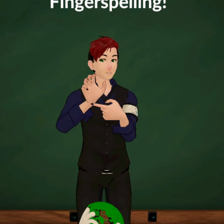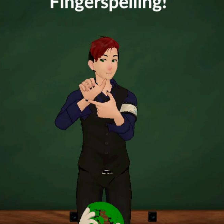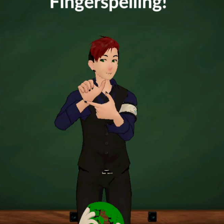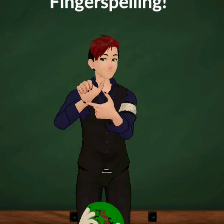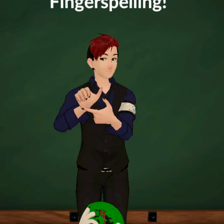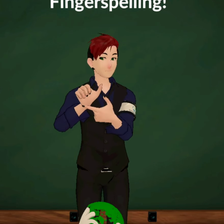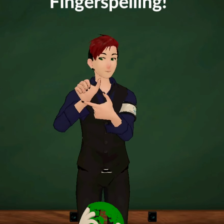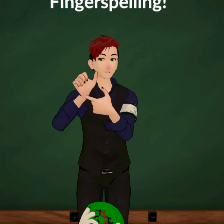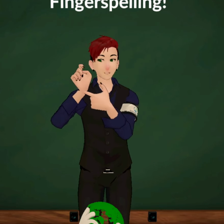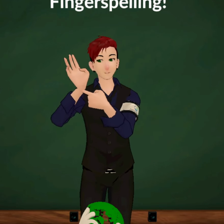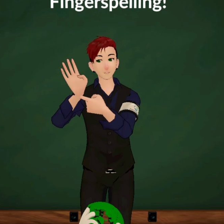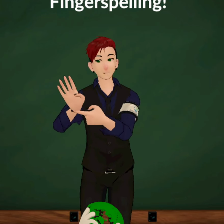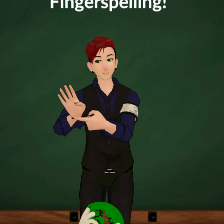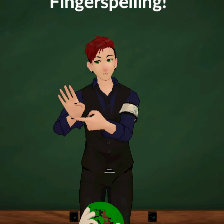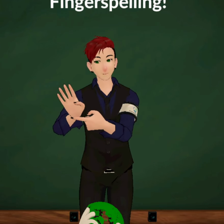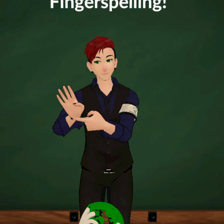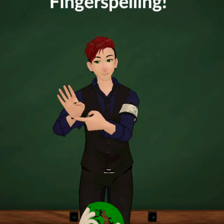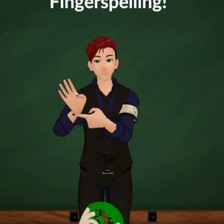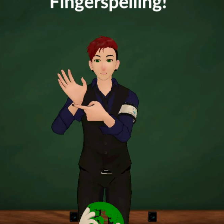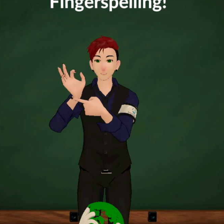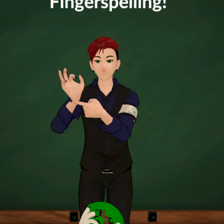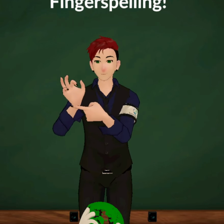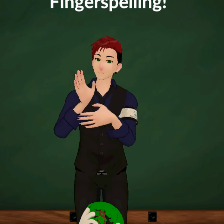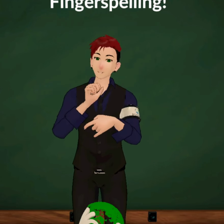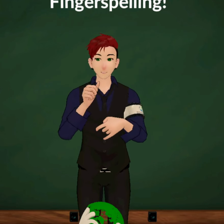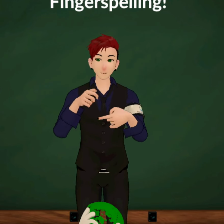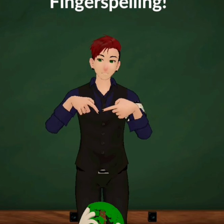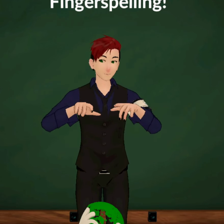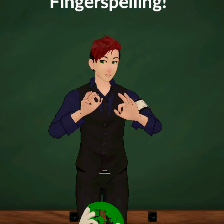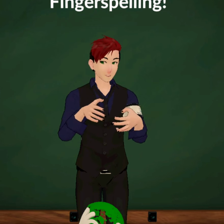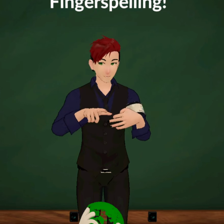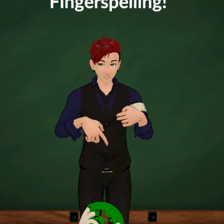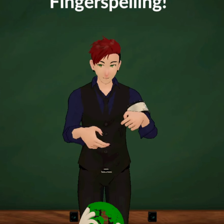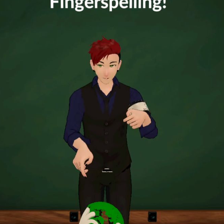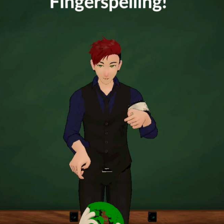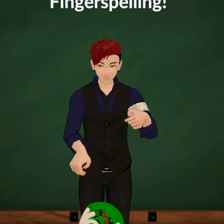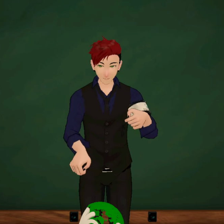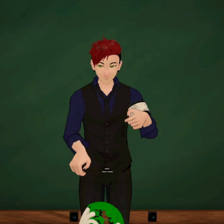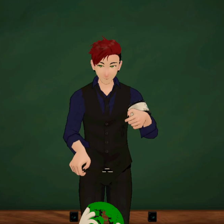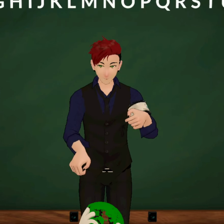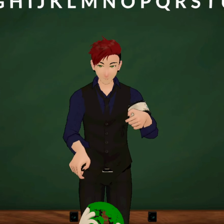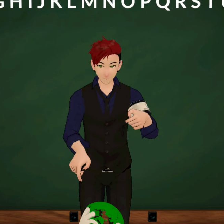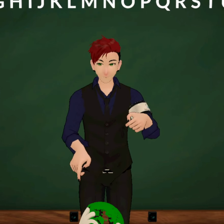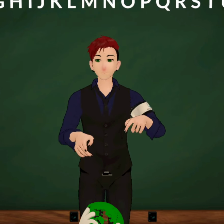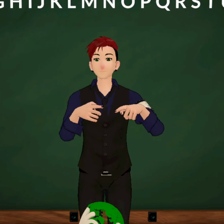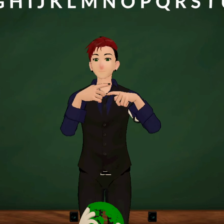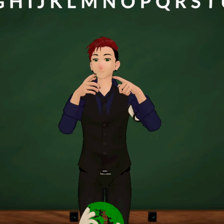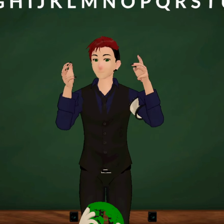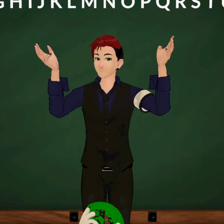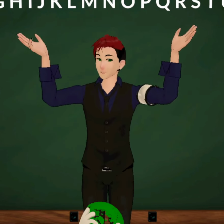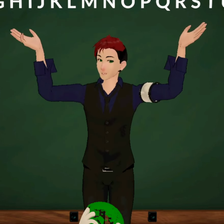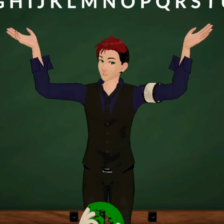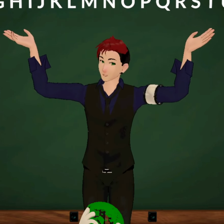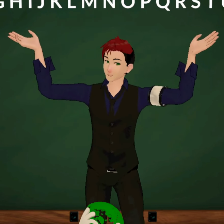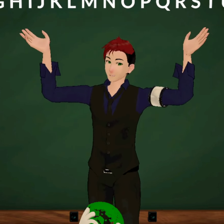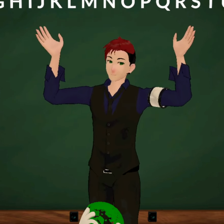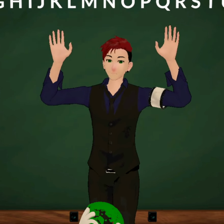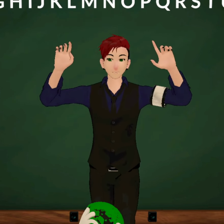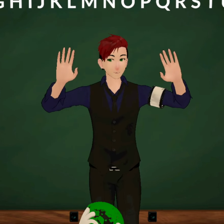A, let's do B, let's do C. This is not what this class is about. But I do have it, just in